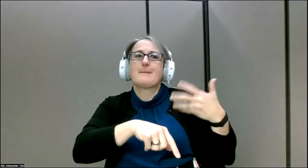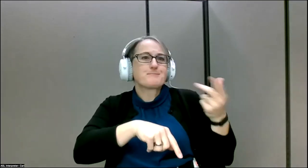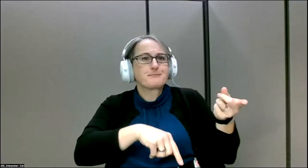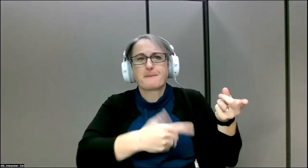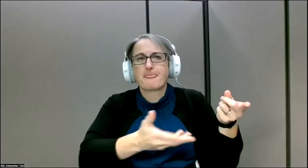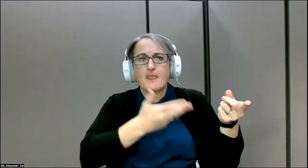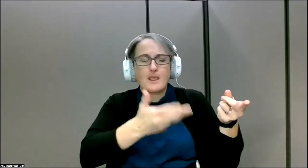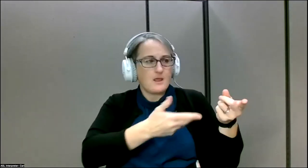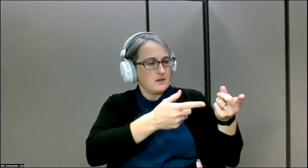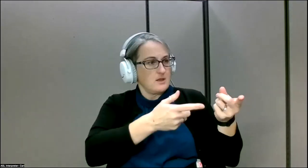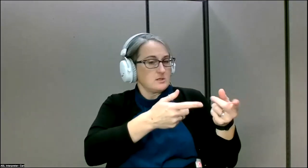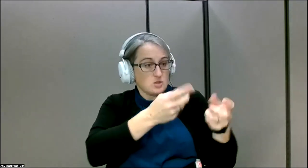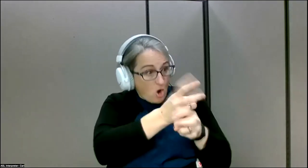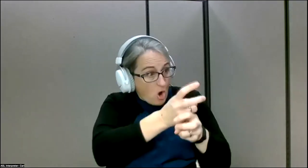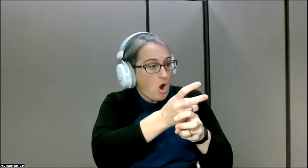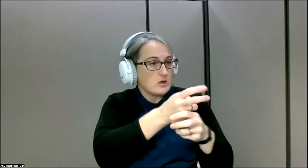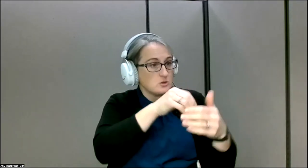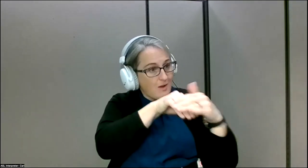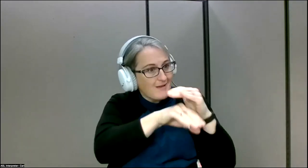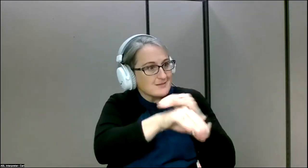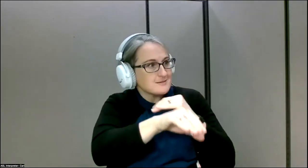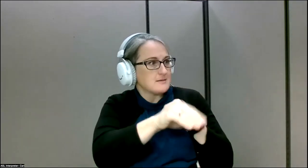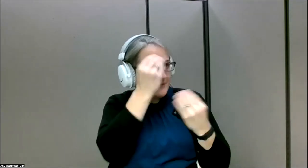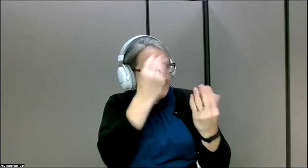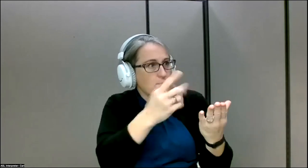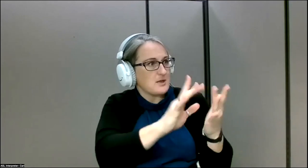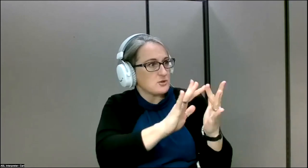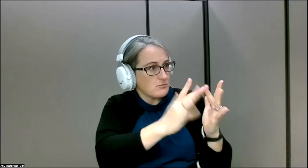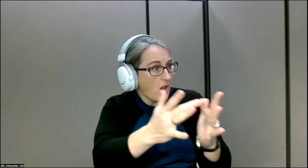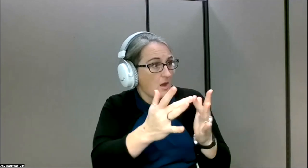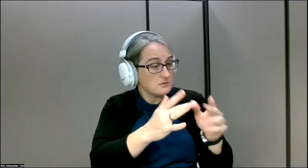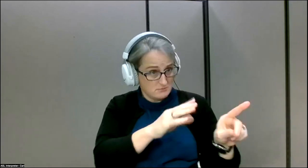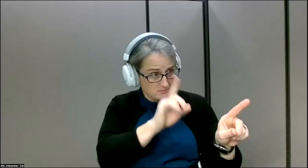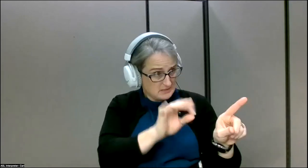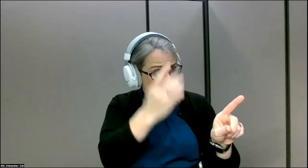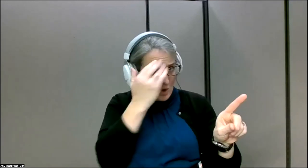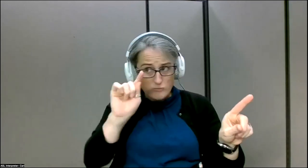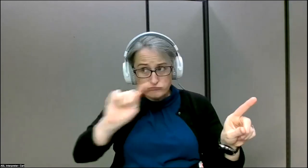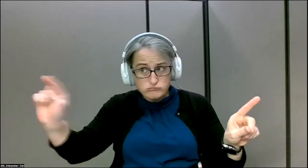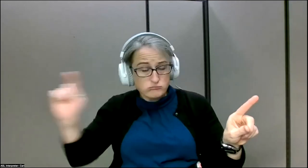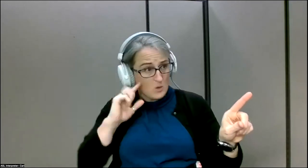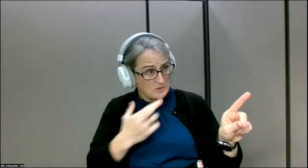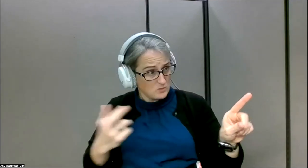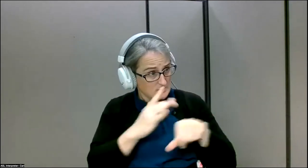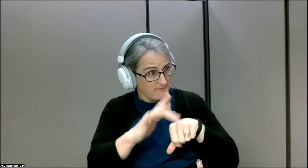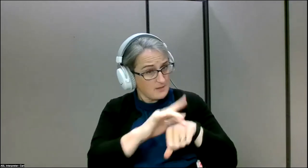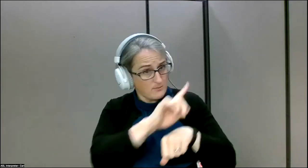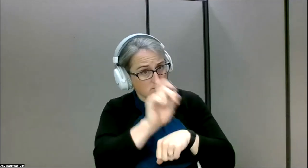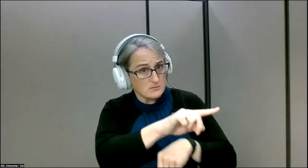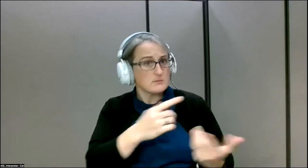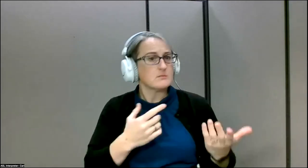digital information. Well, did you know about these resources, these tools? So to be able to empower other people